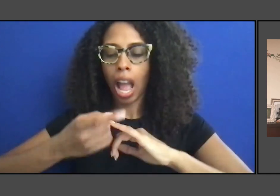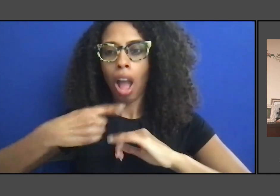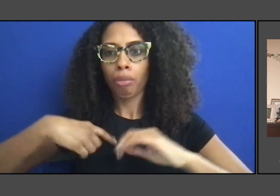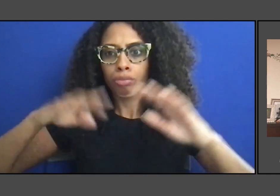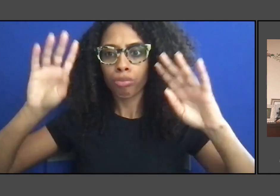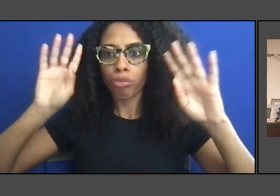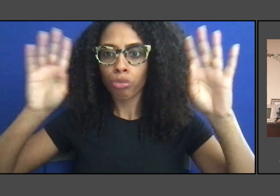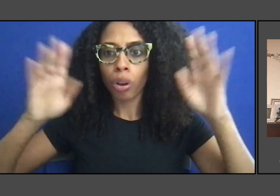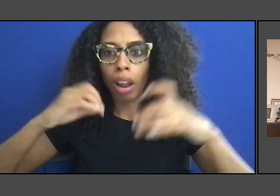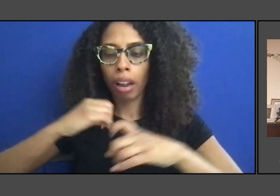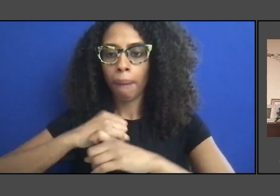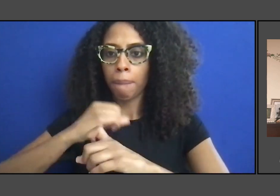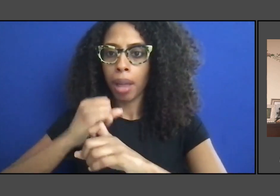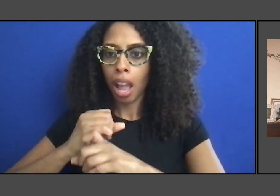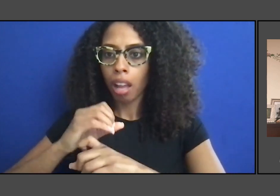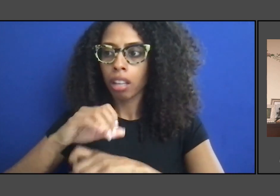it?